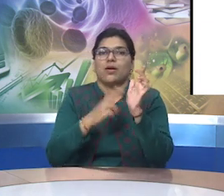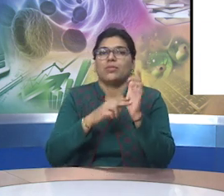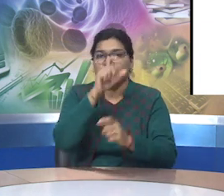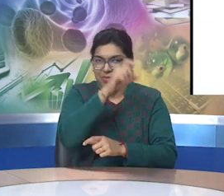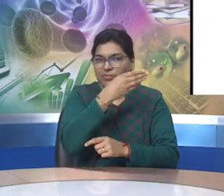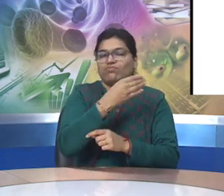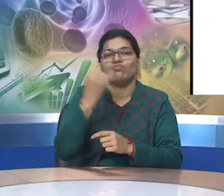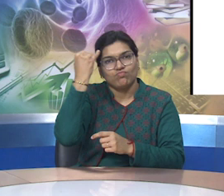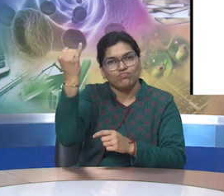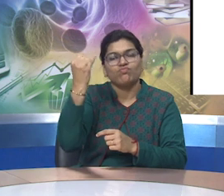Narayan.